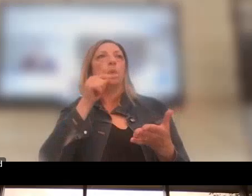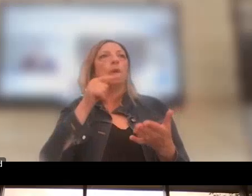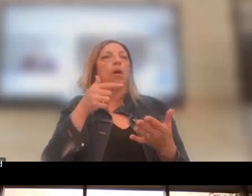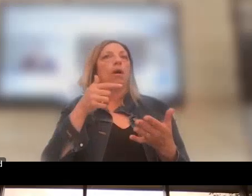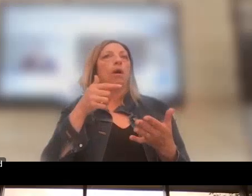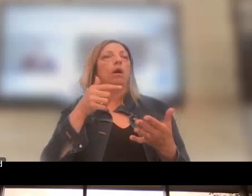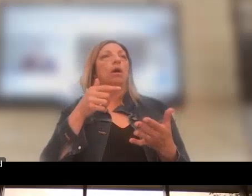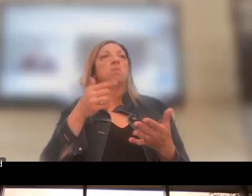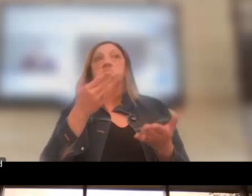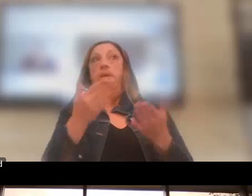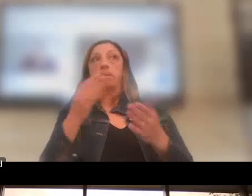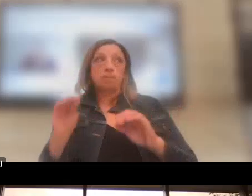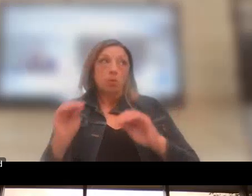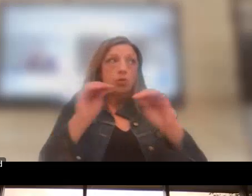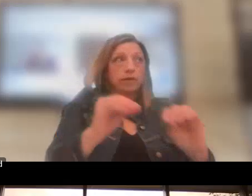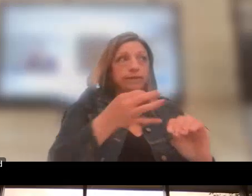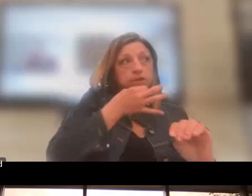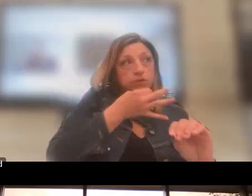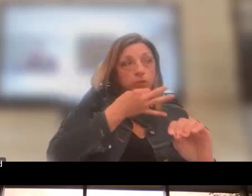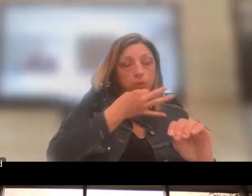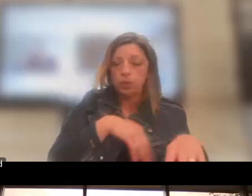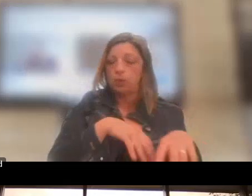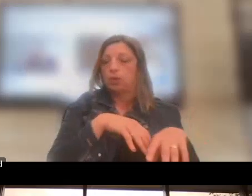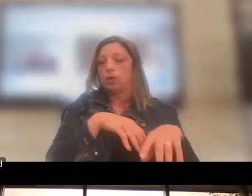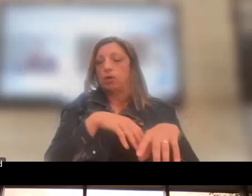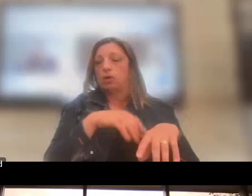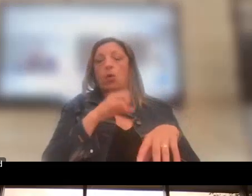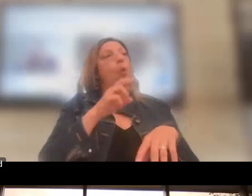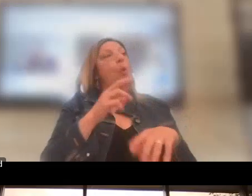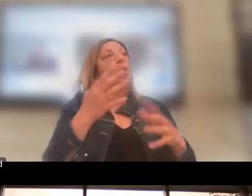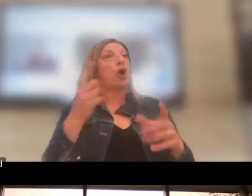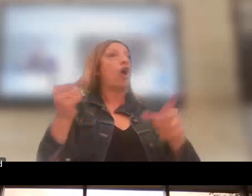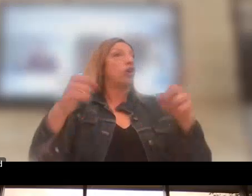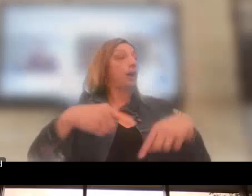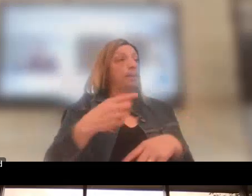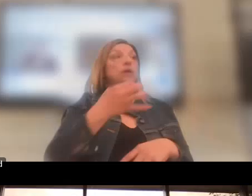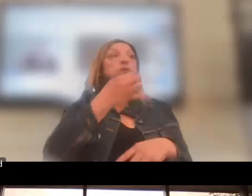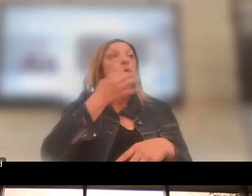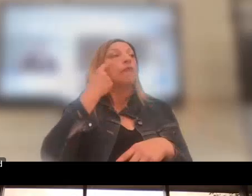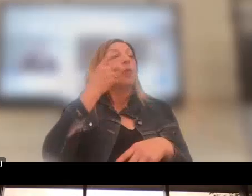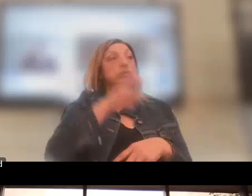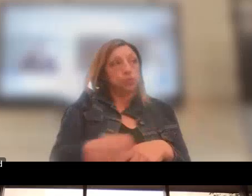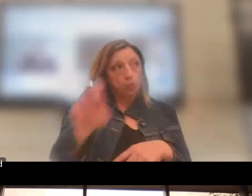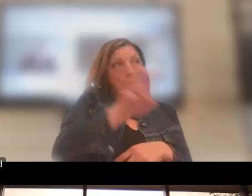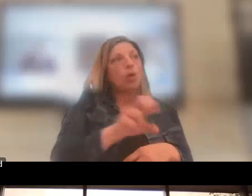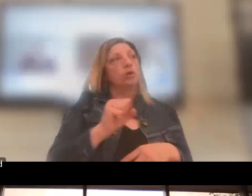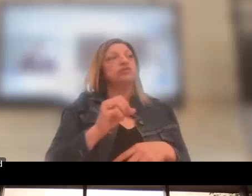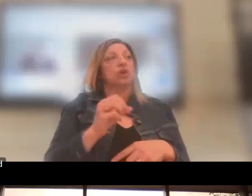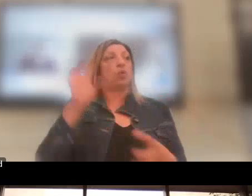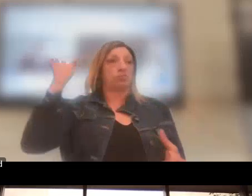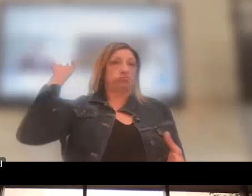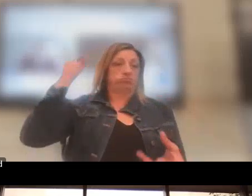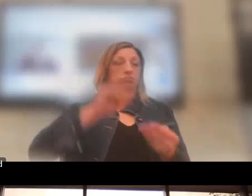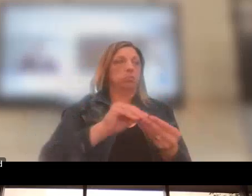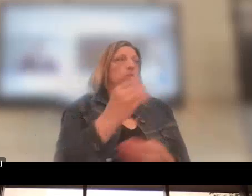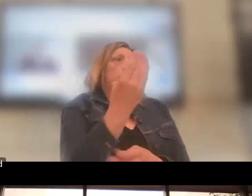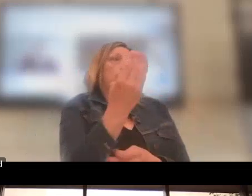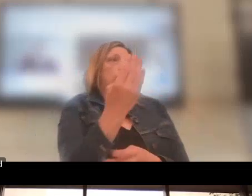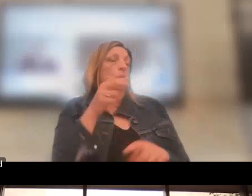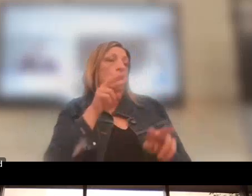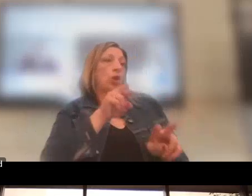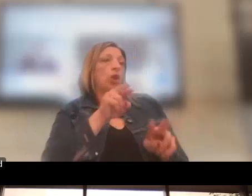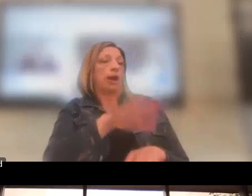students who maybe will be moving here soon, or they'll be coming soon for a